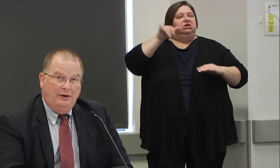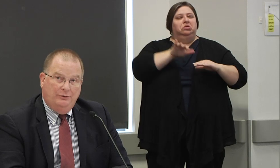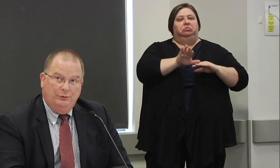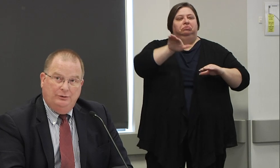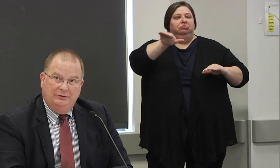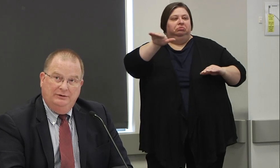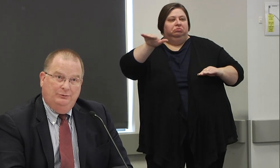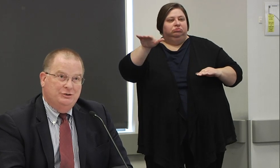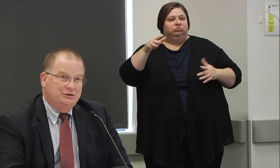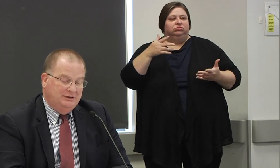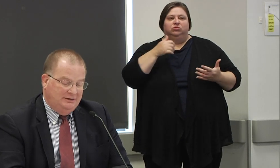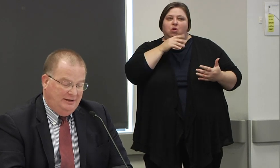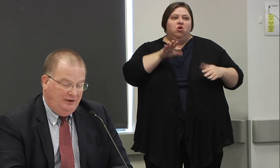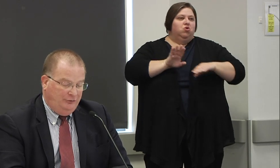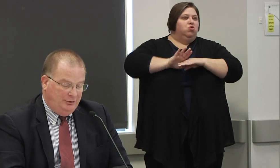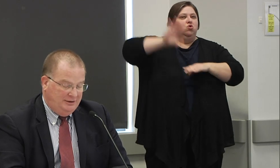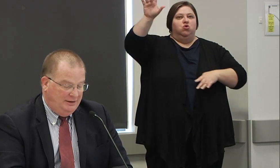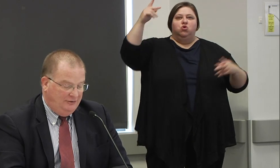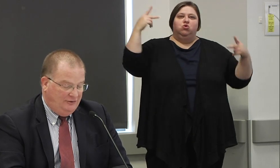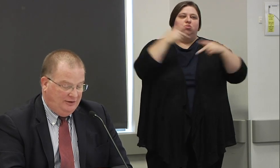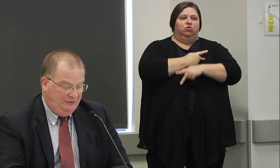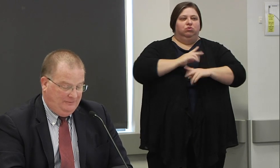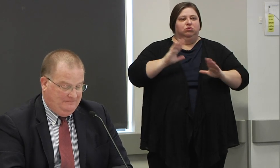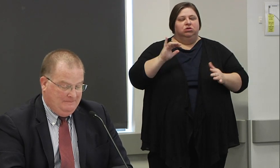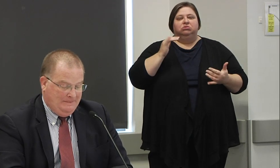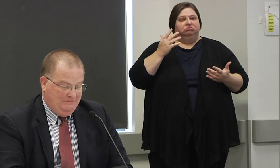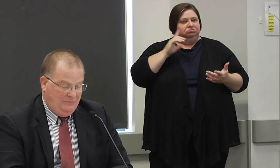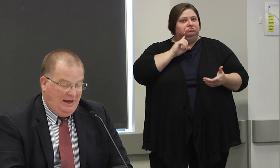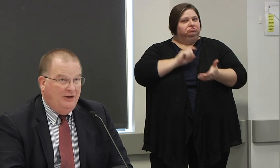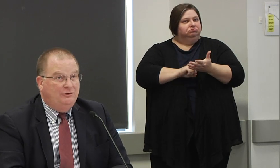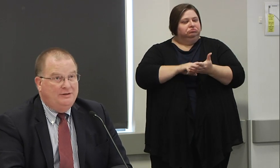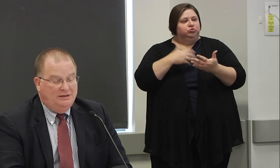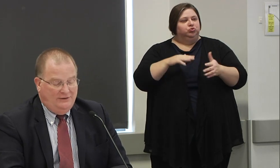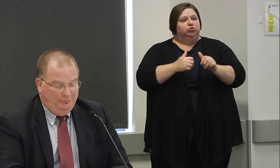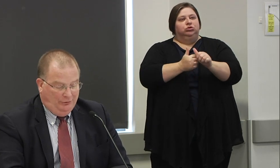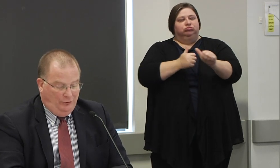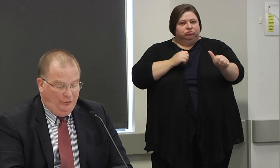the world, regionally, and elsewhere in the United States. As of the